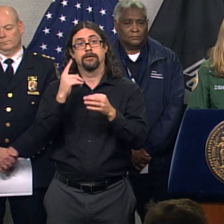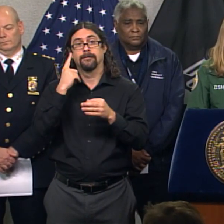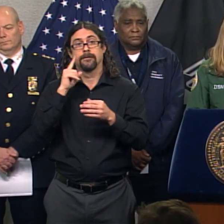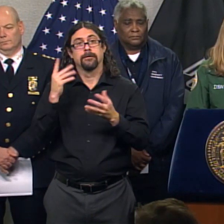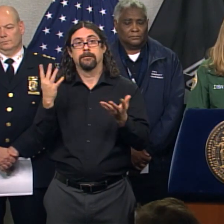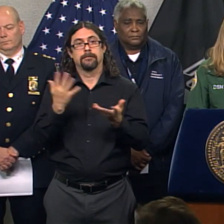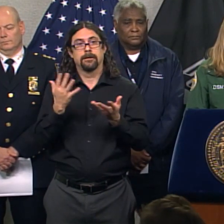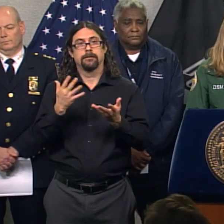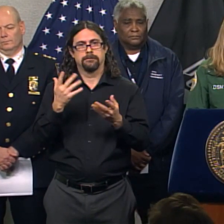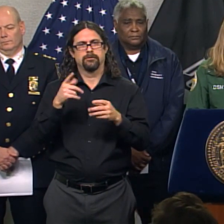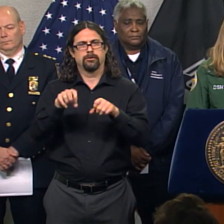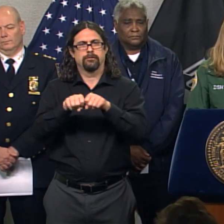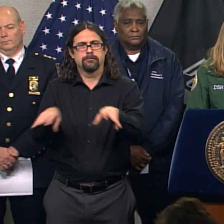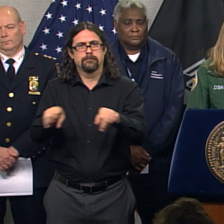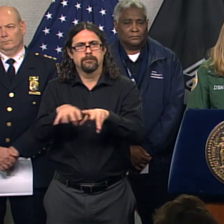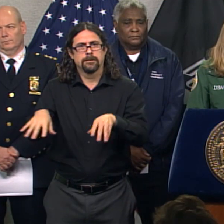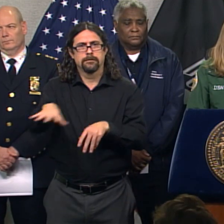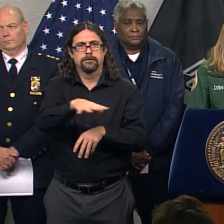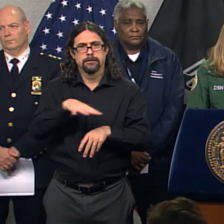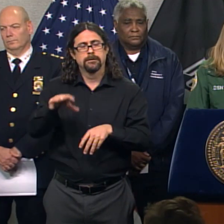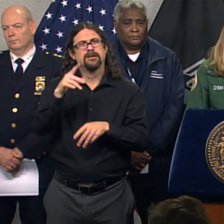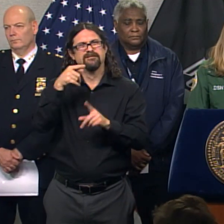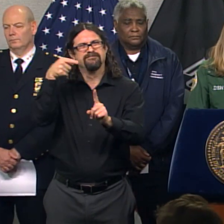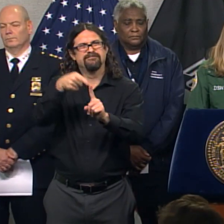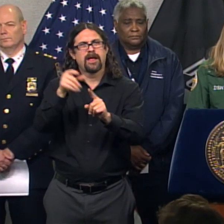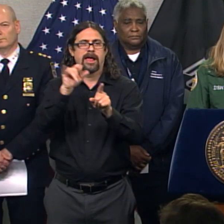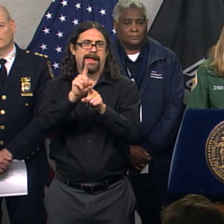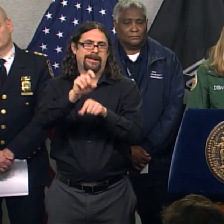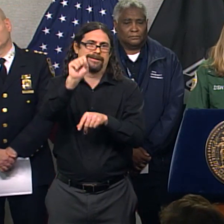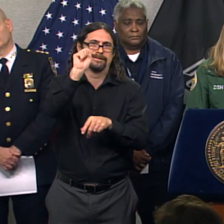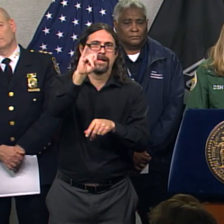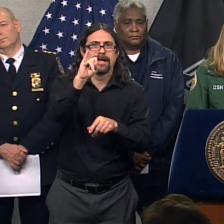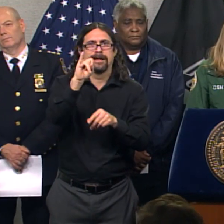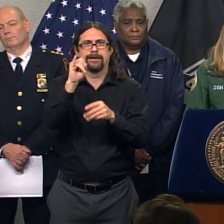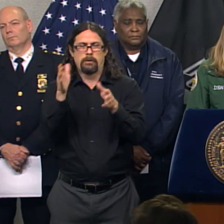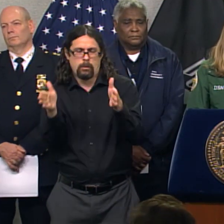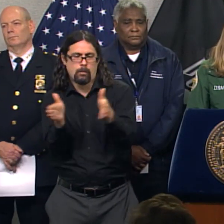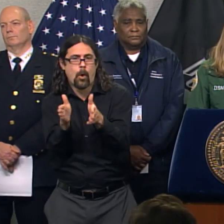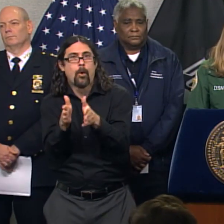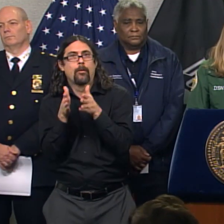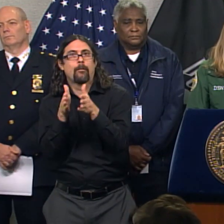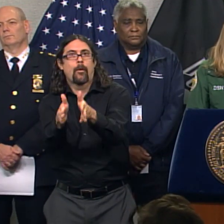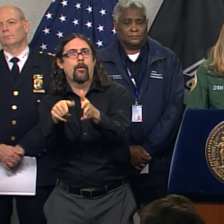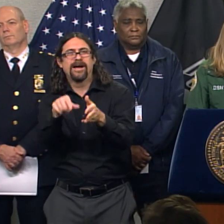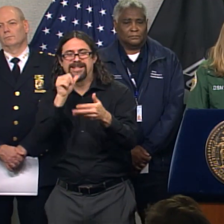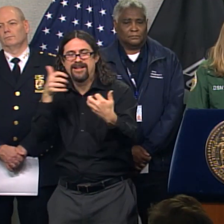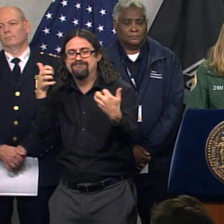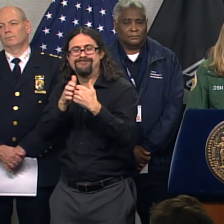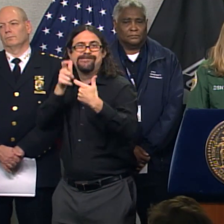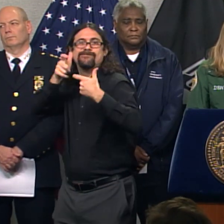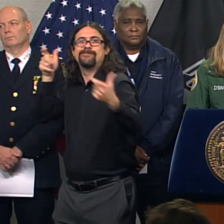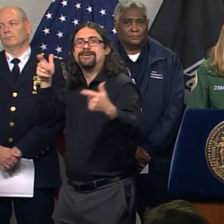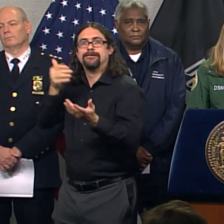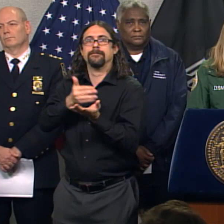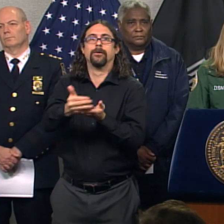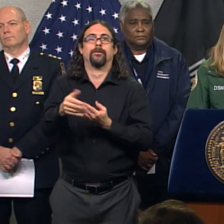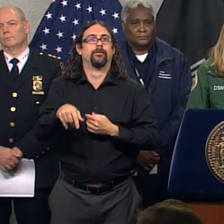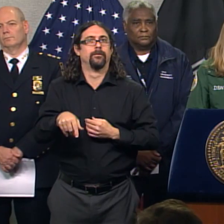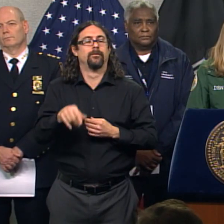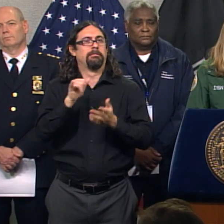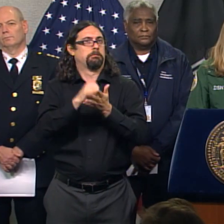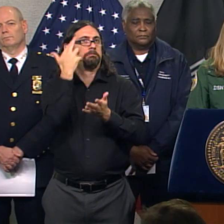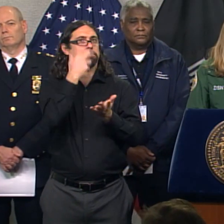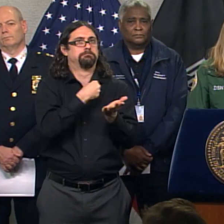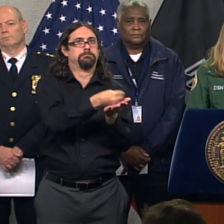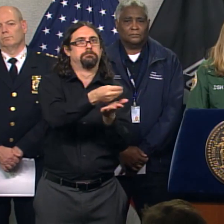Island. And then we also got additional front-end loaders to do plowing. We hadn't actually ever usually deployed them to plow